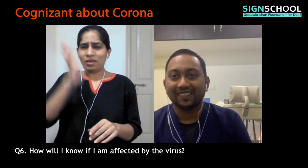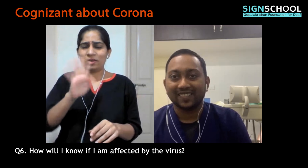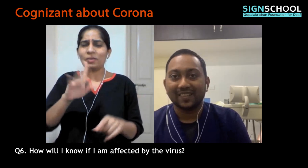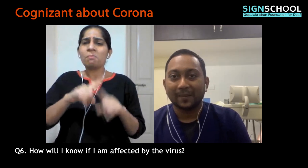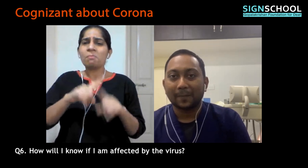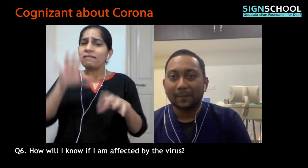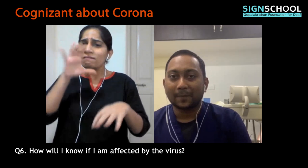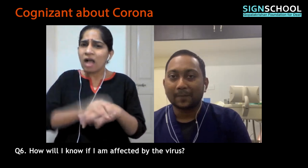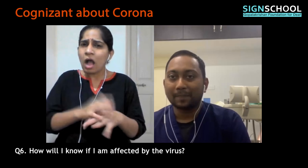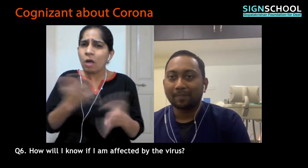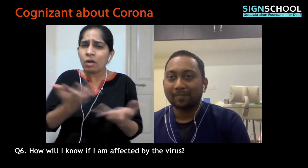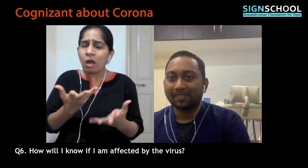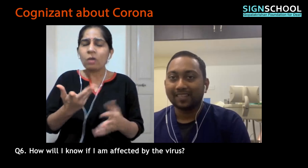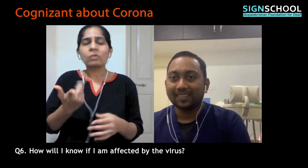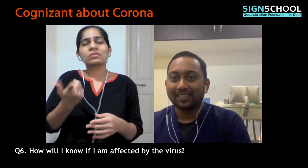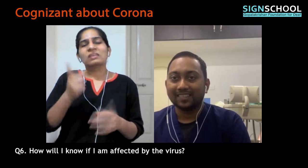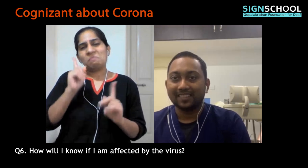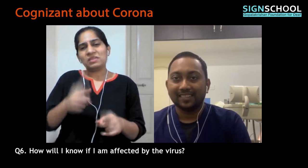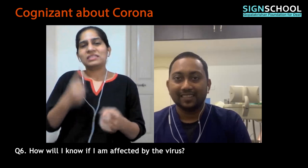Yeah.